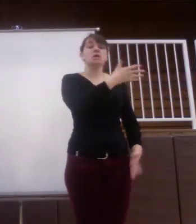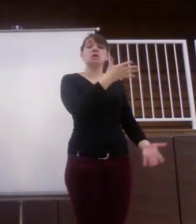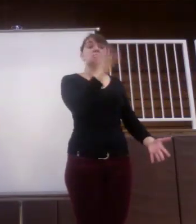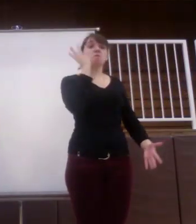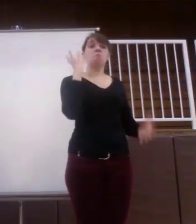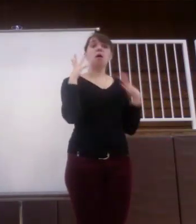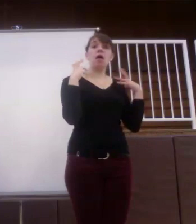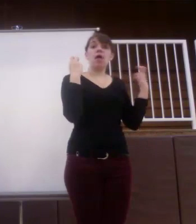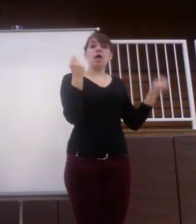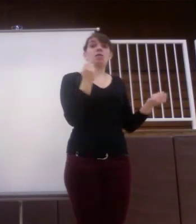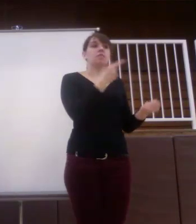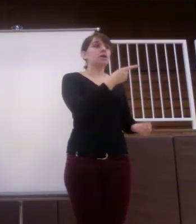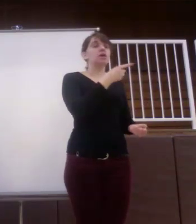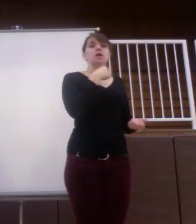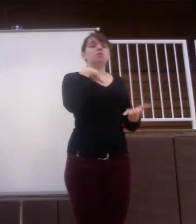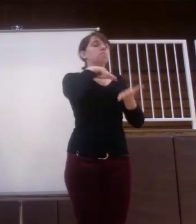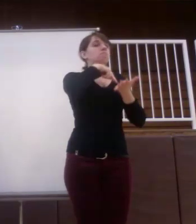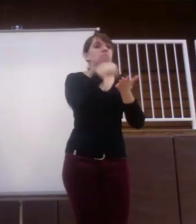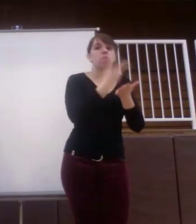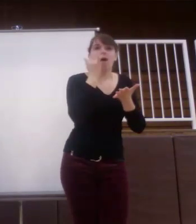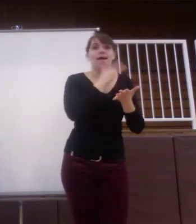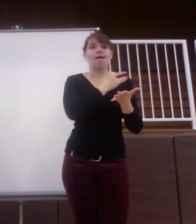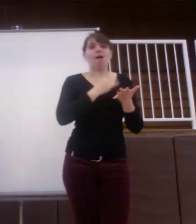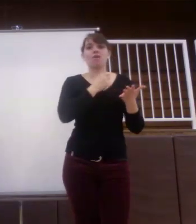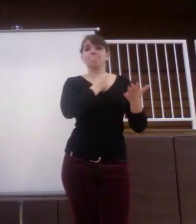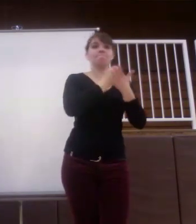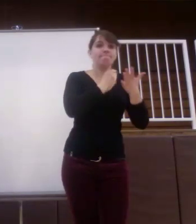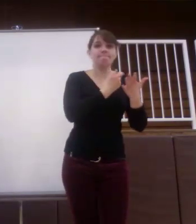and he collapses from a heart attack.